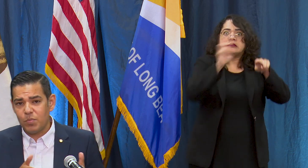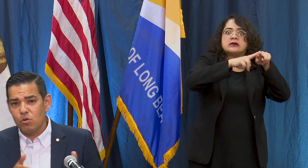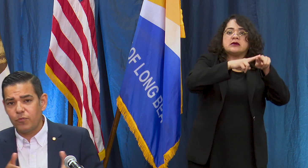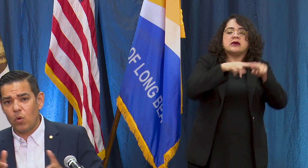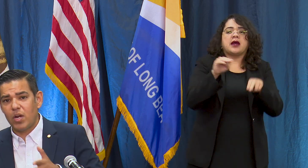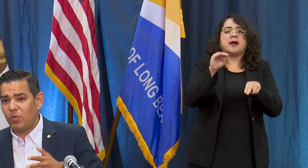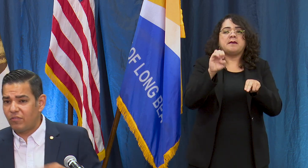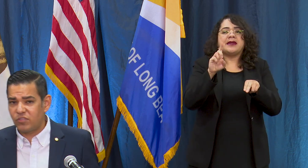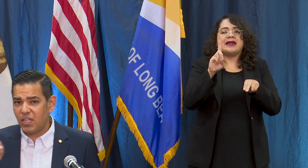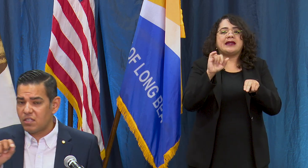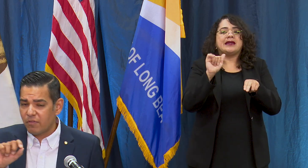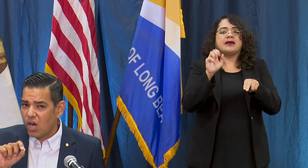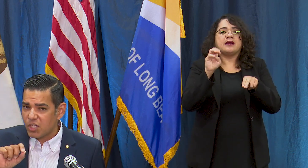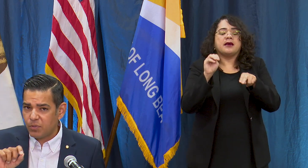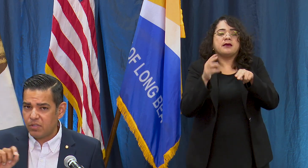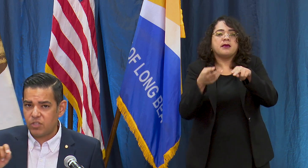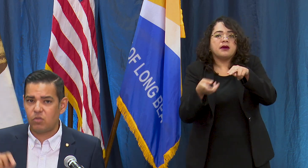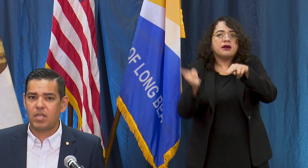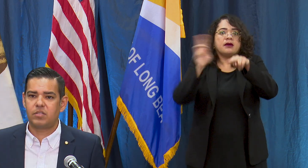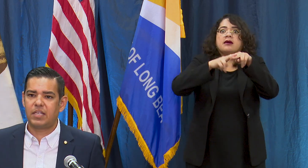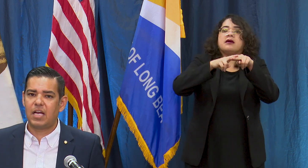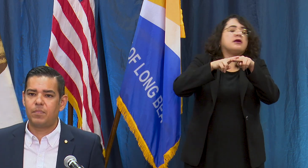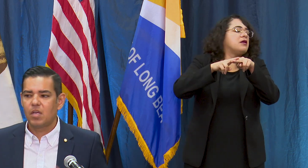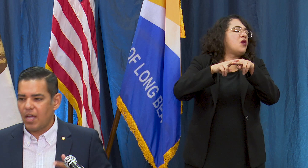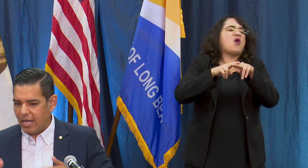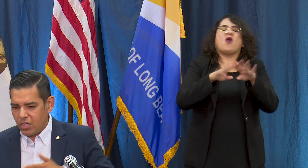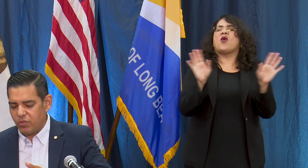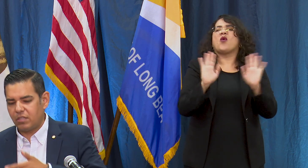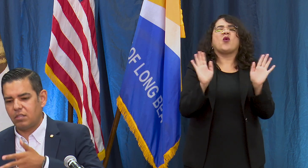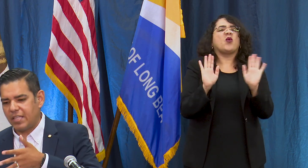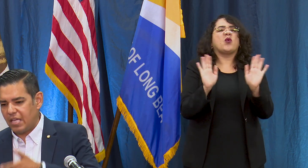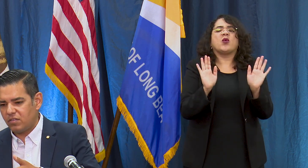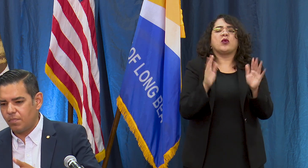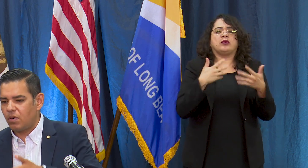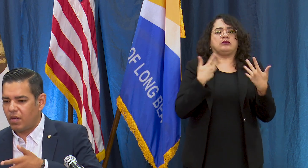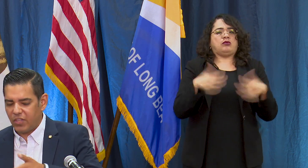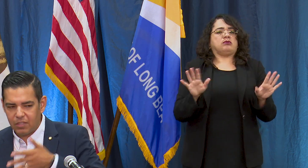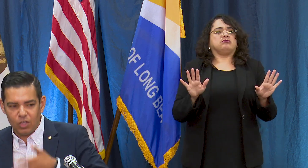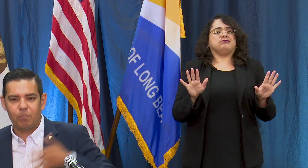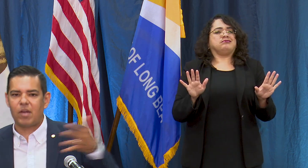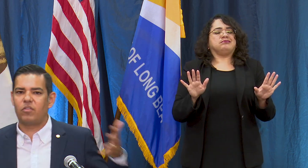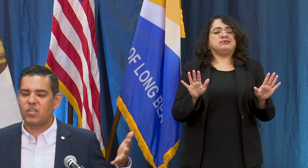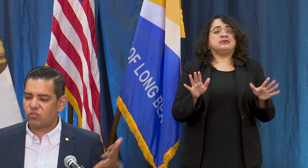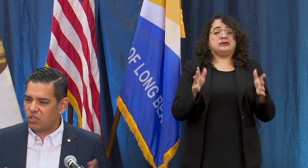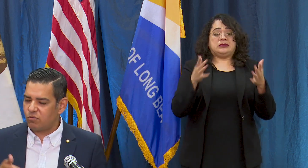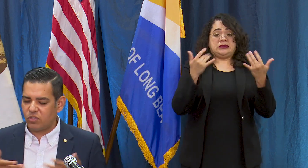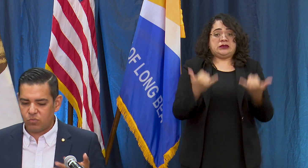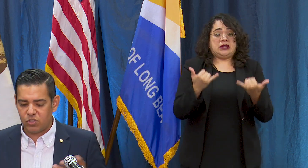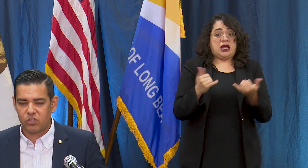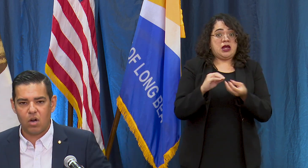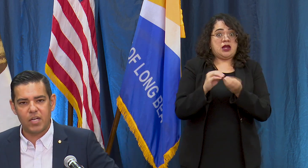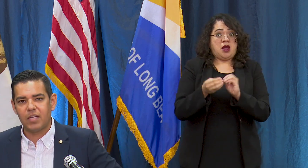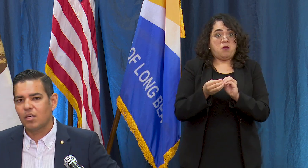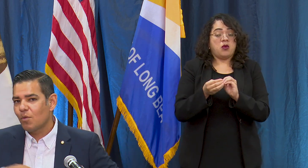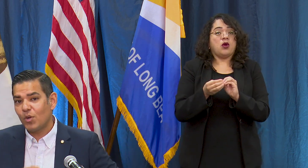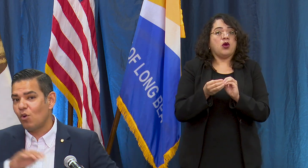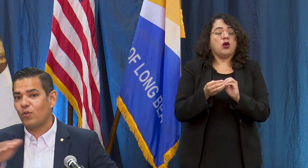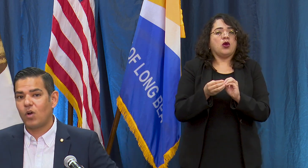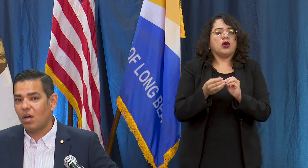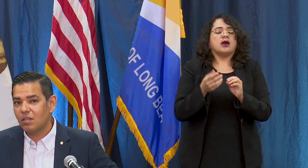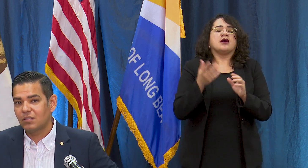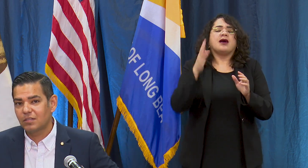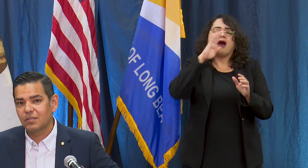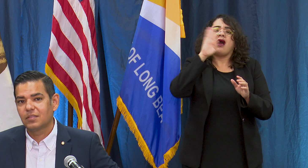to, as we move forward, and we have seen some of our hospitalization rates tick up. I know that today's number, I think, is a little better than yesterday's, which is heartening.